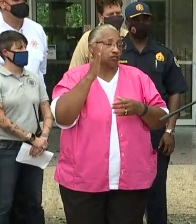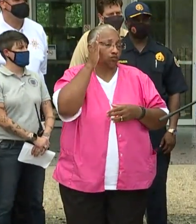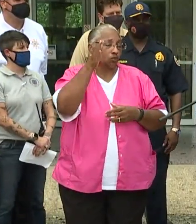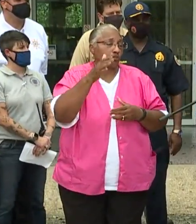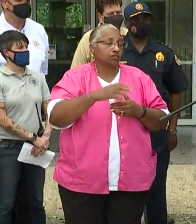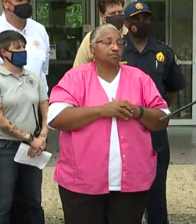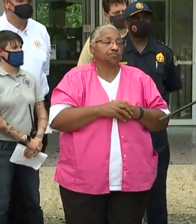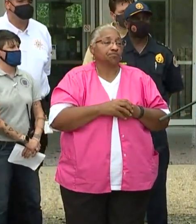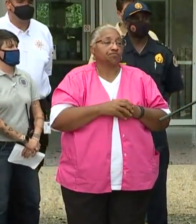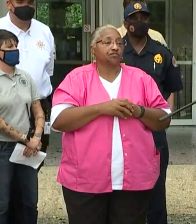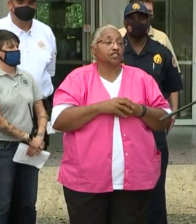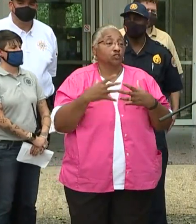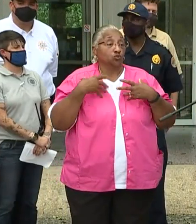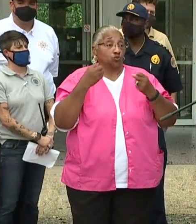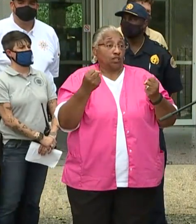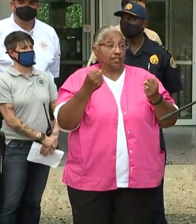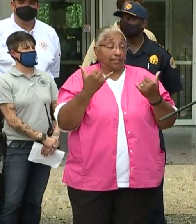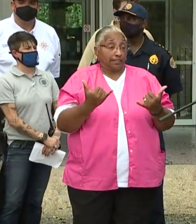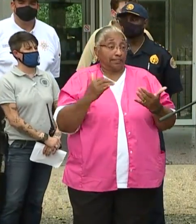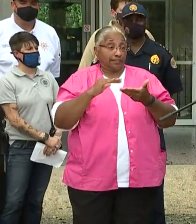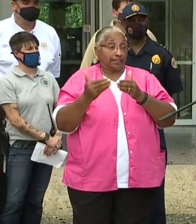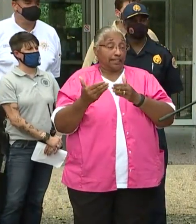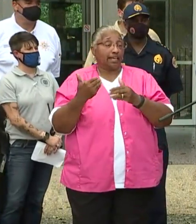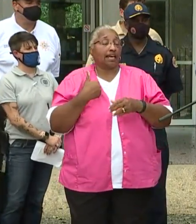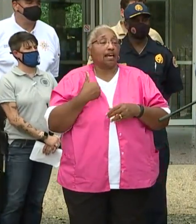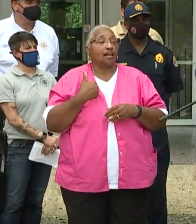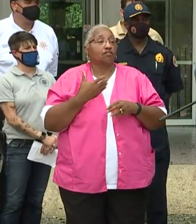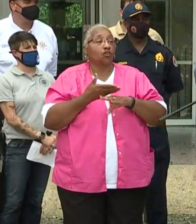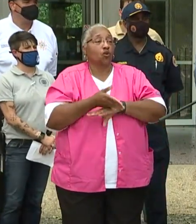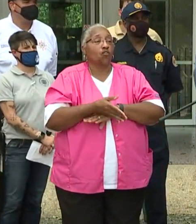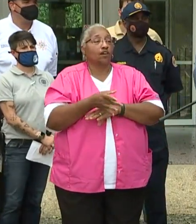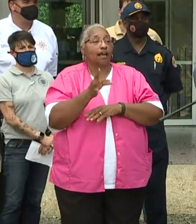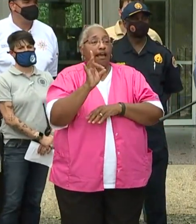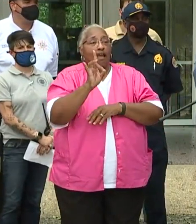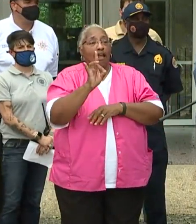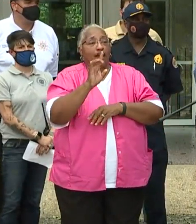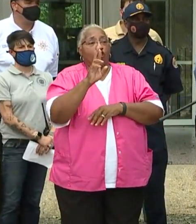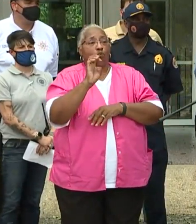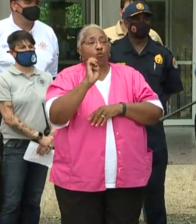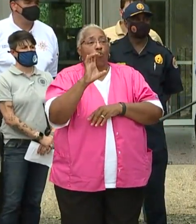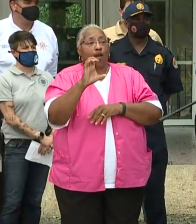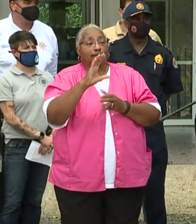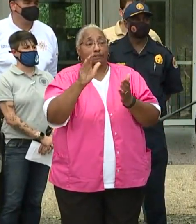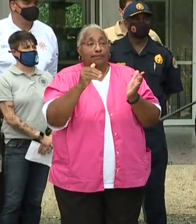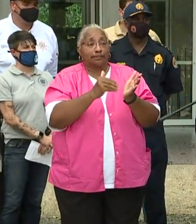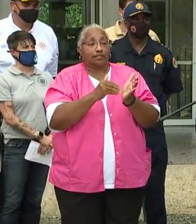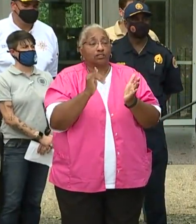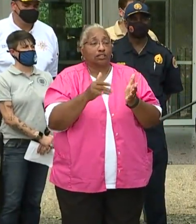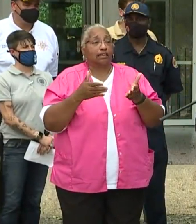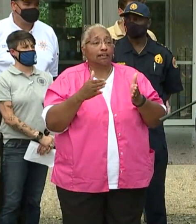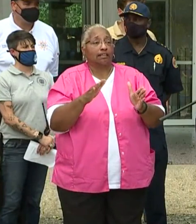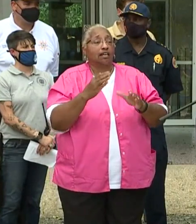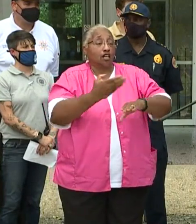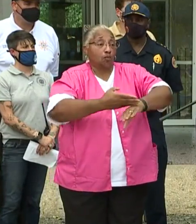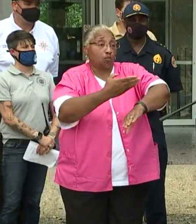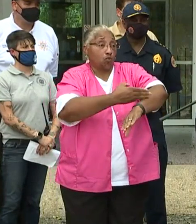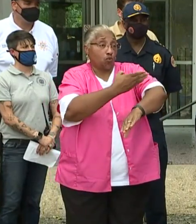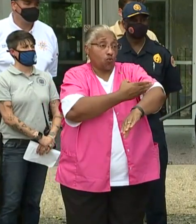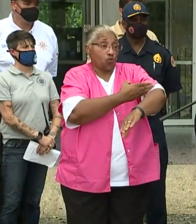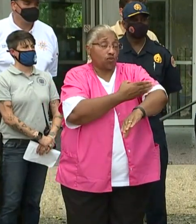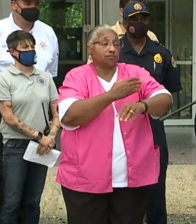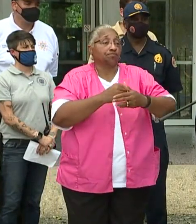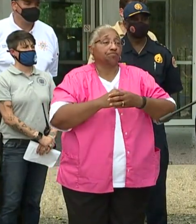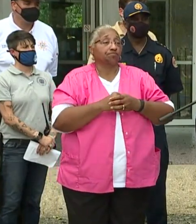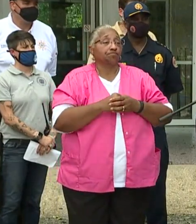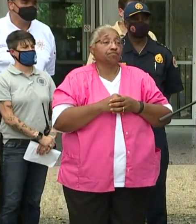Again, resiliency, this city, we have over 8 rec centers that have been allowed and improved upon and invested